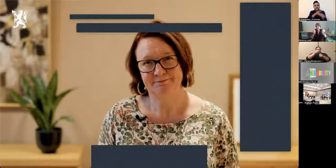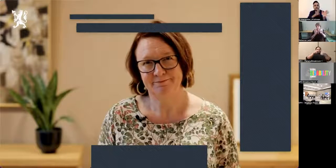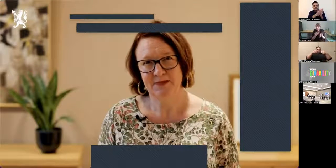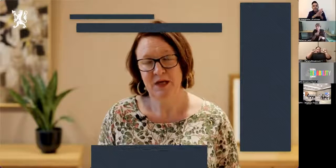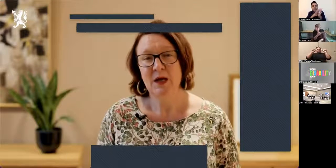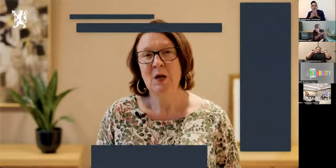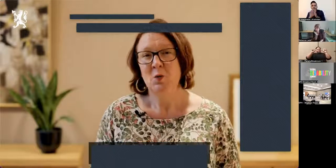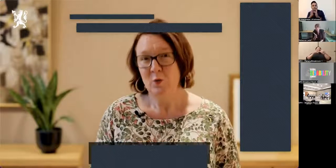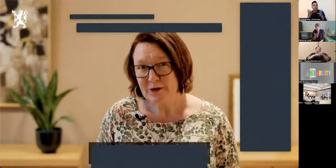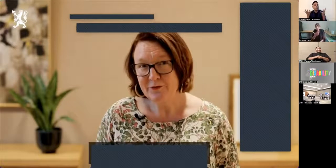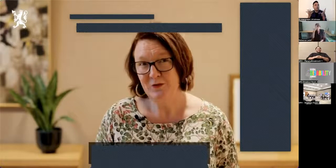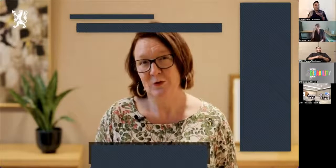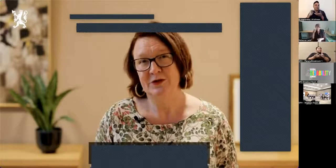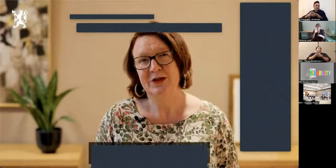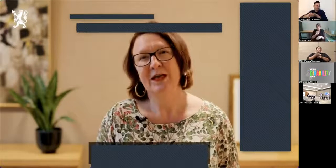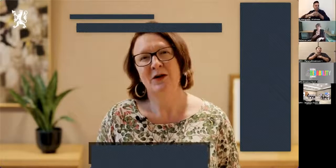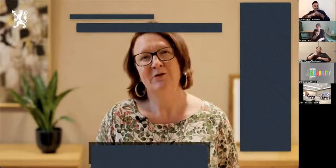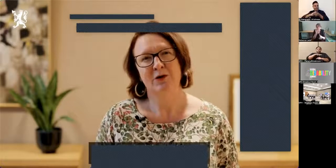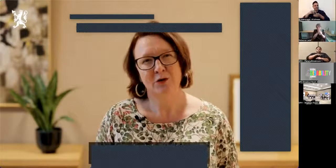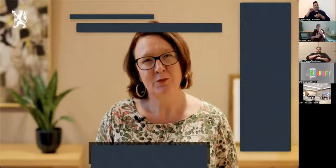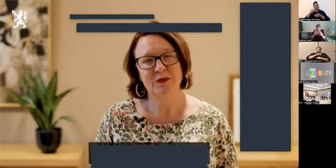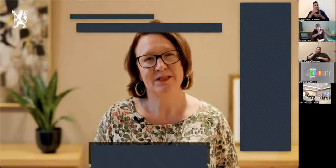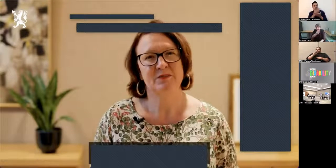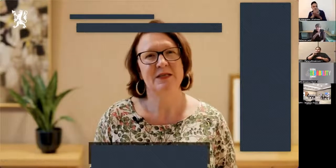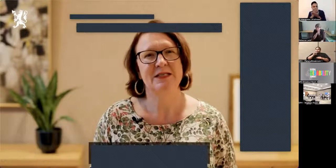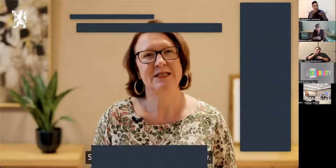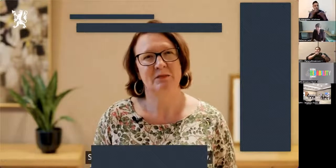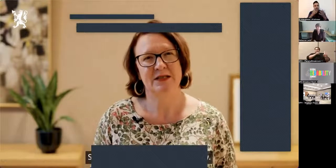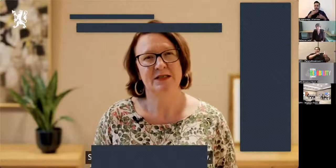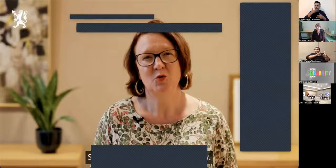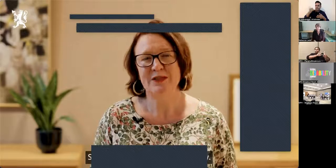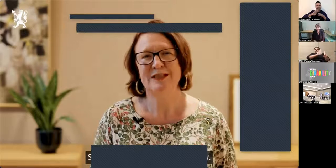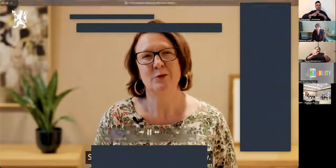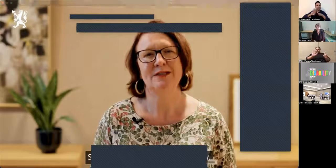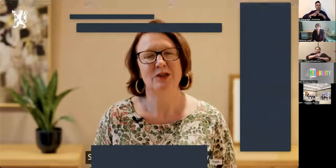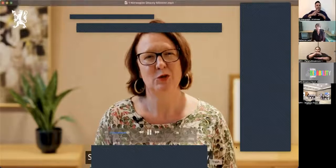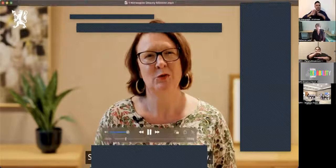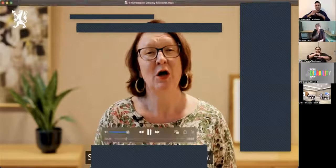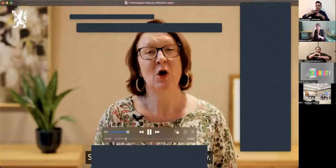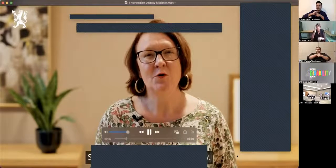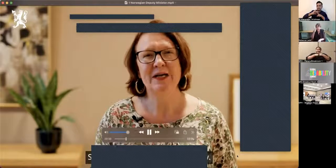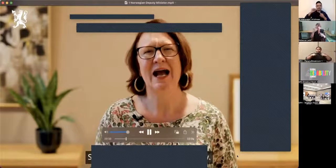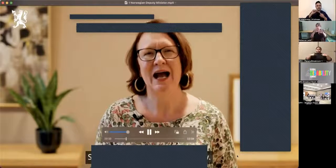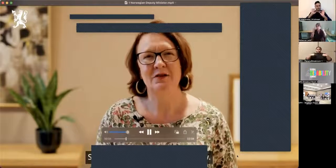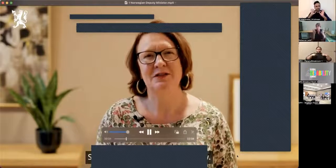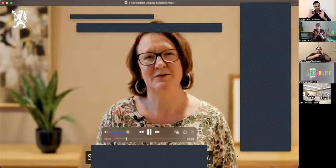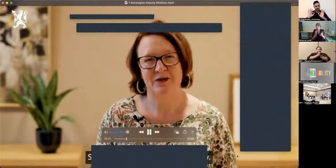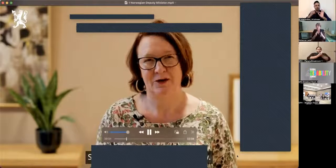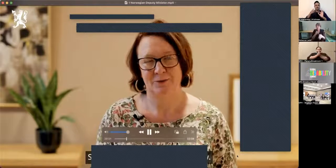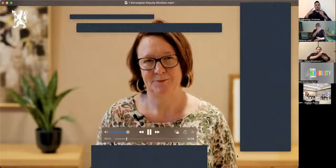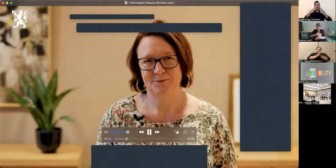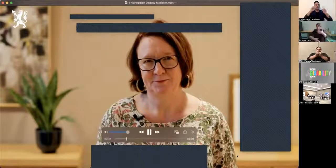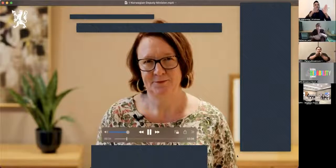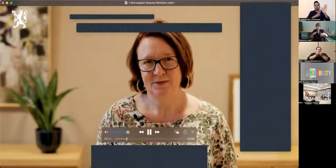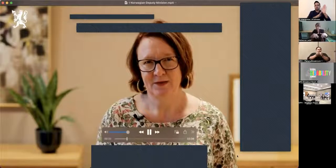region. We look forward to kicking off the Global Disability Summit 2022 only hours from